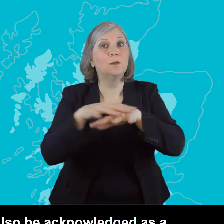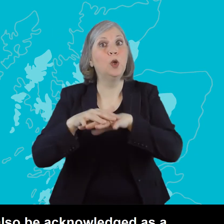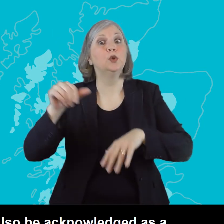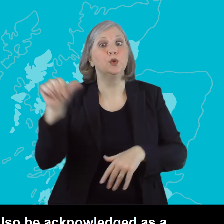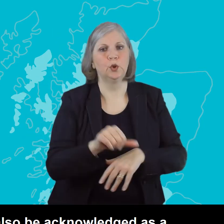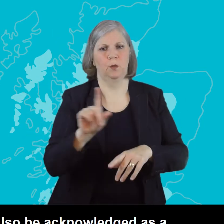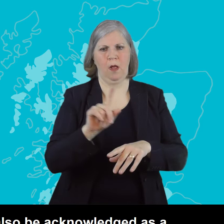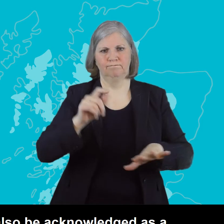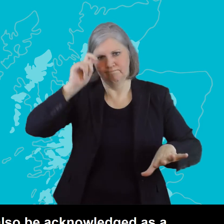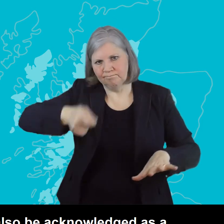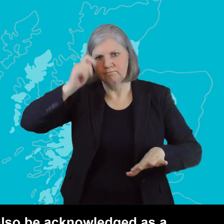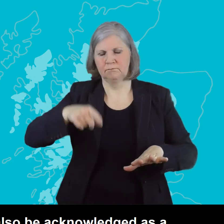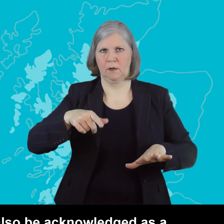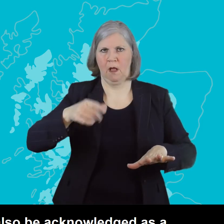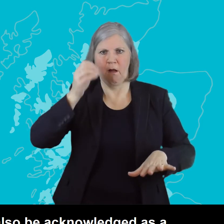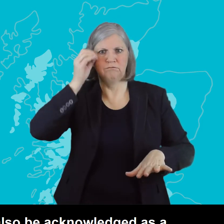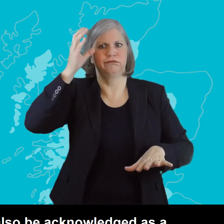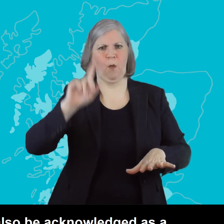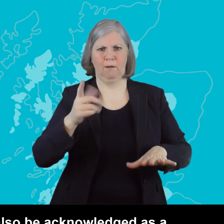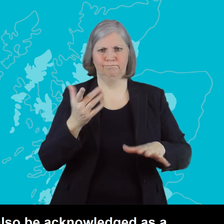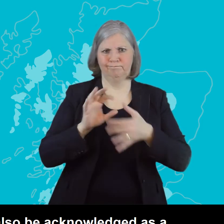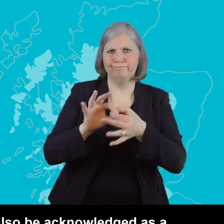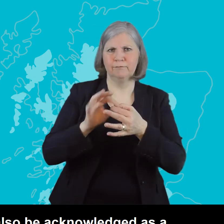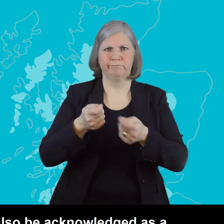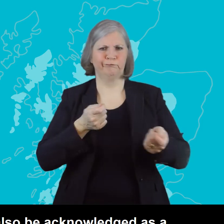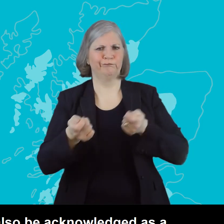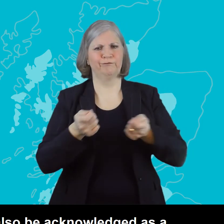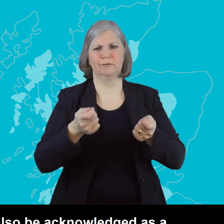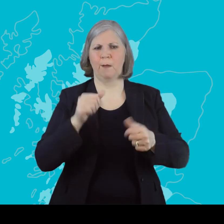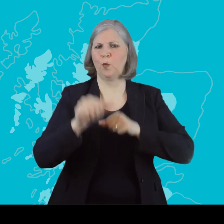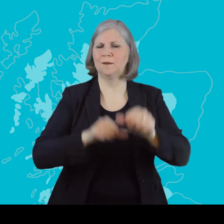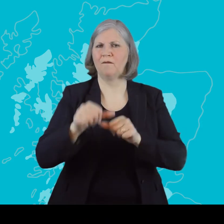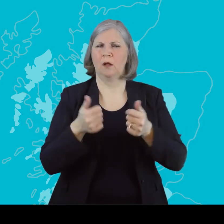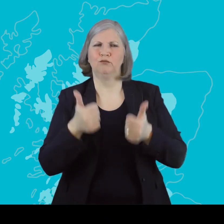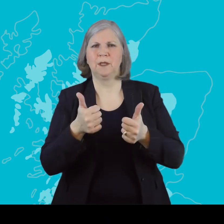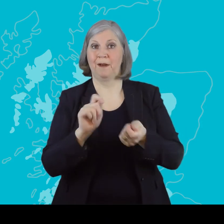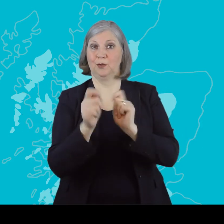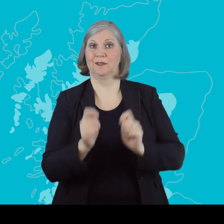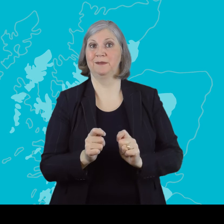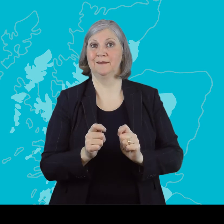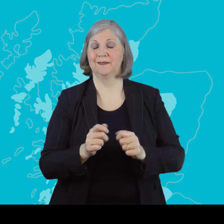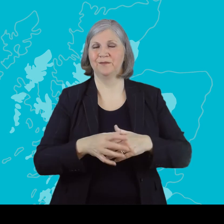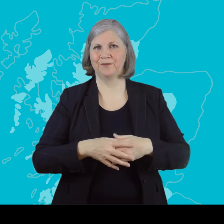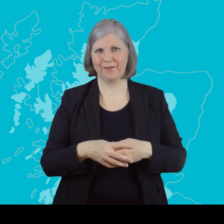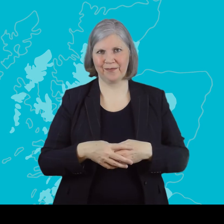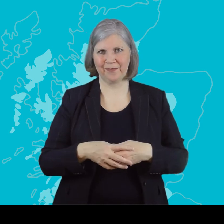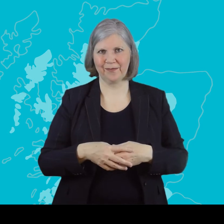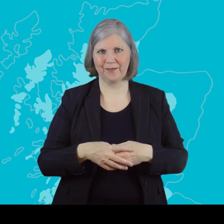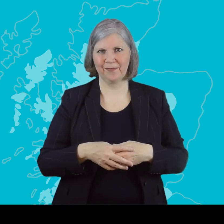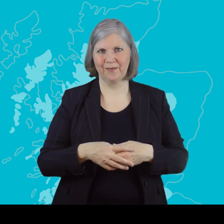The Access Panel Network should also be acknowledged as a source of knowledge on building regulations and the implementation of reasonable